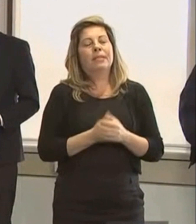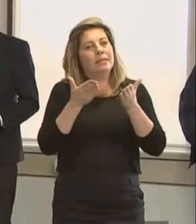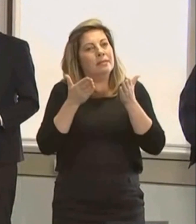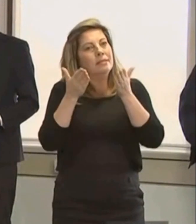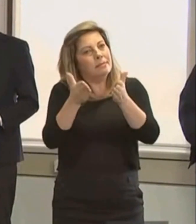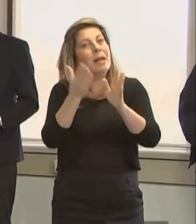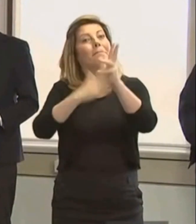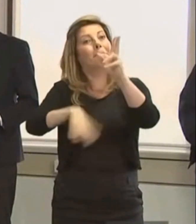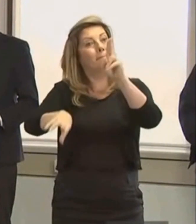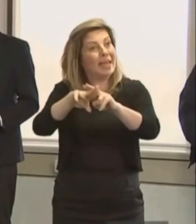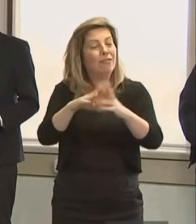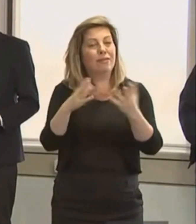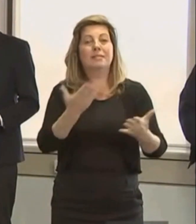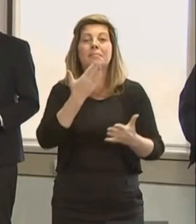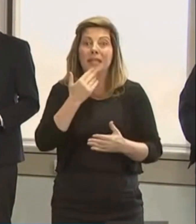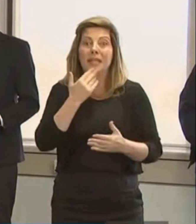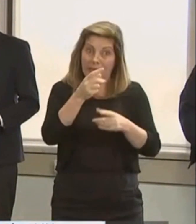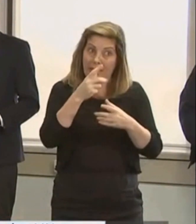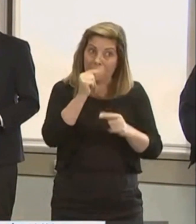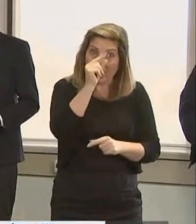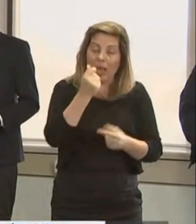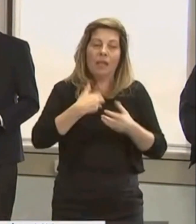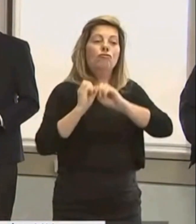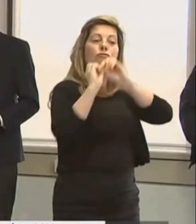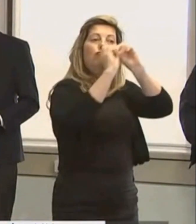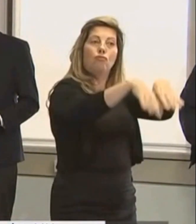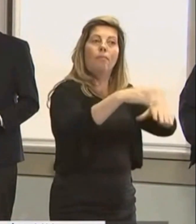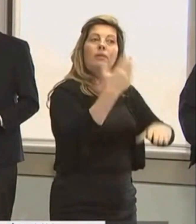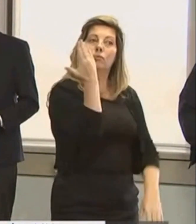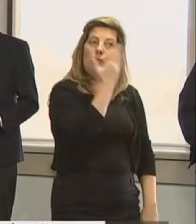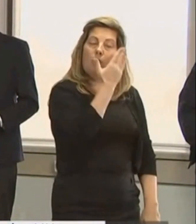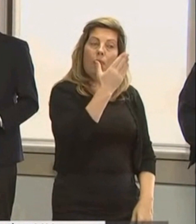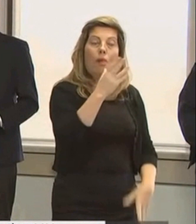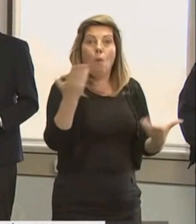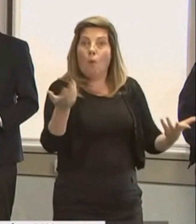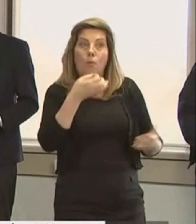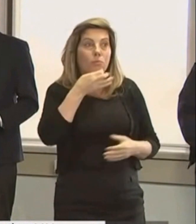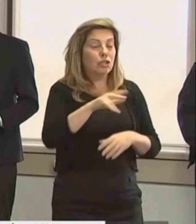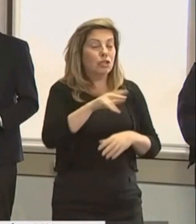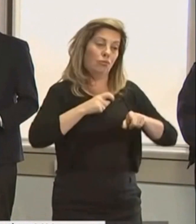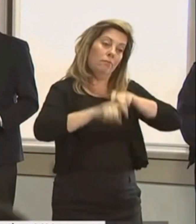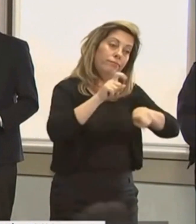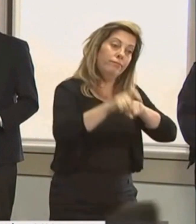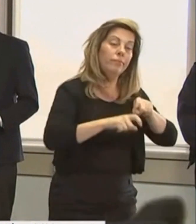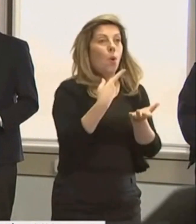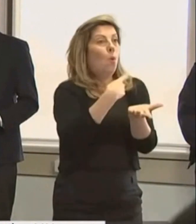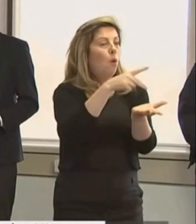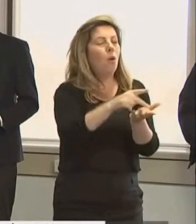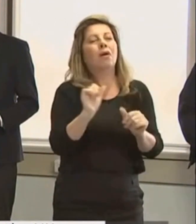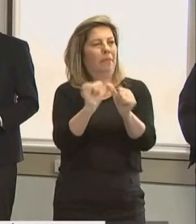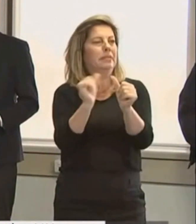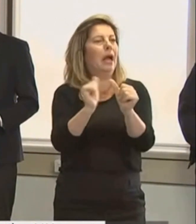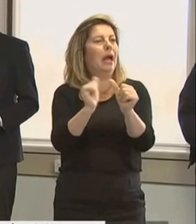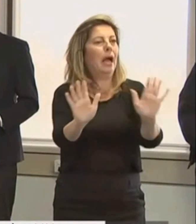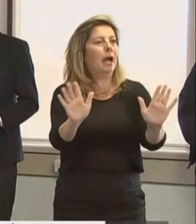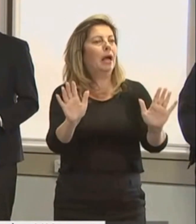Minister Hazzard. Look, tomorrow's an important day, obviously, with schools going back, and it's important that we have a number of key messages go out. First